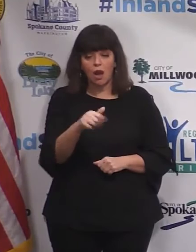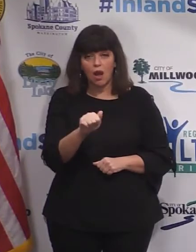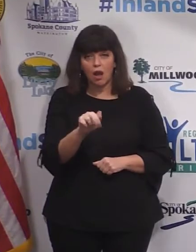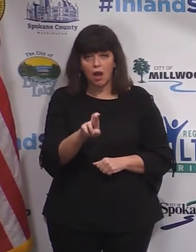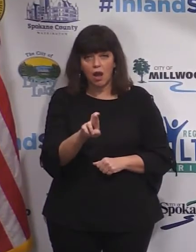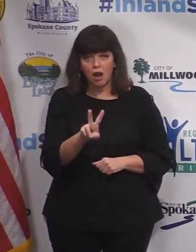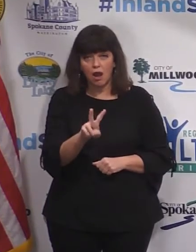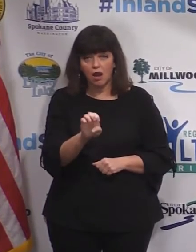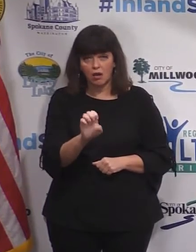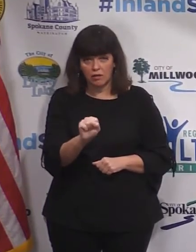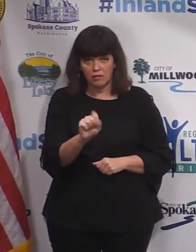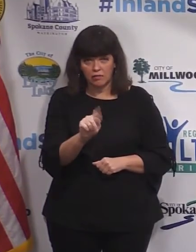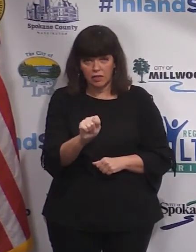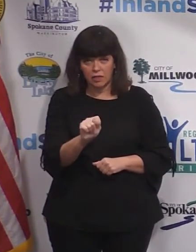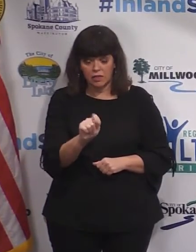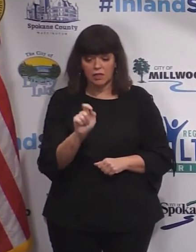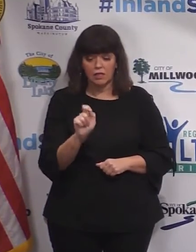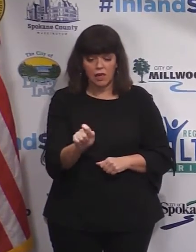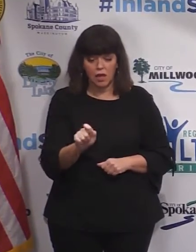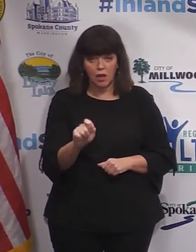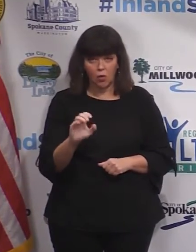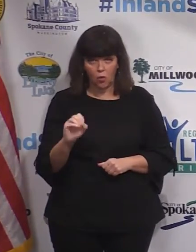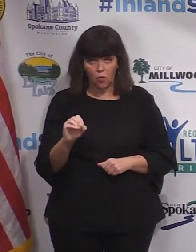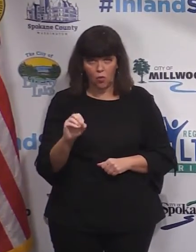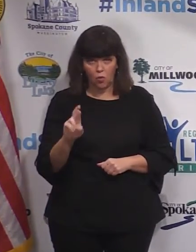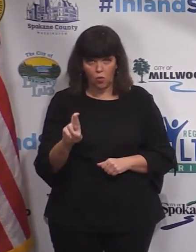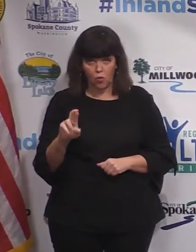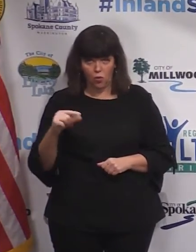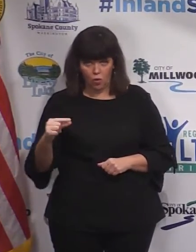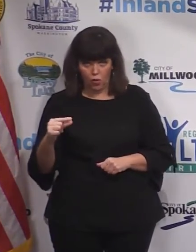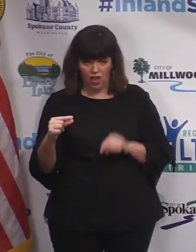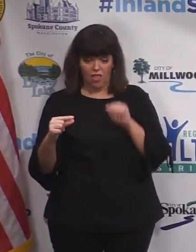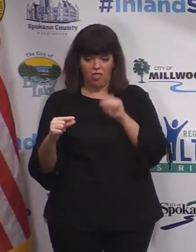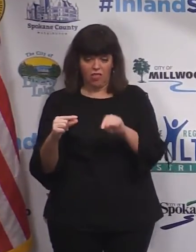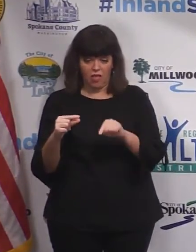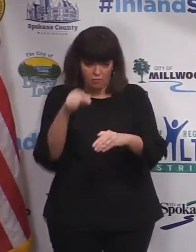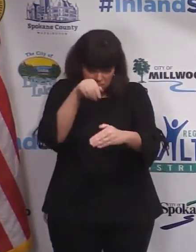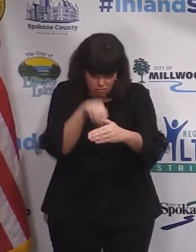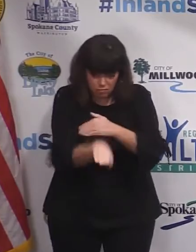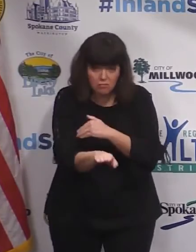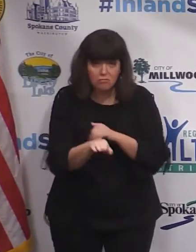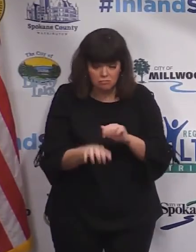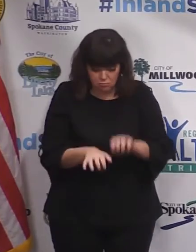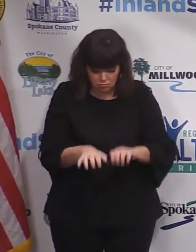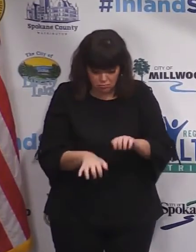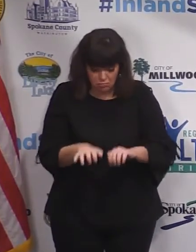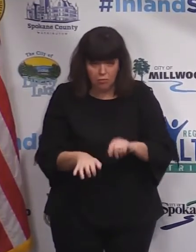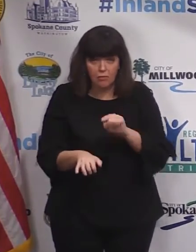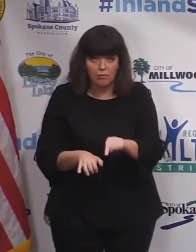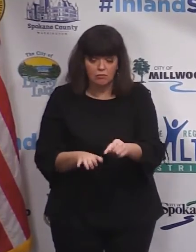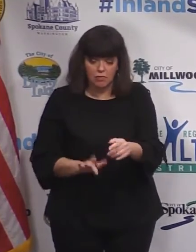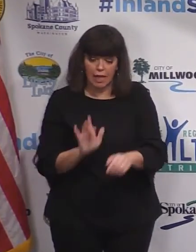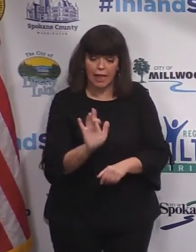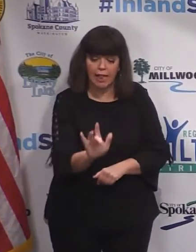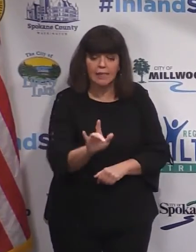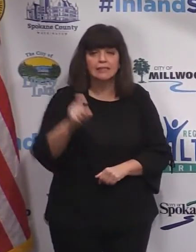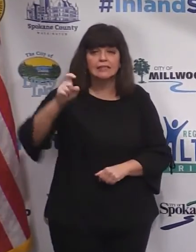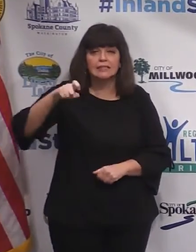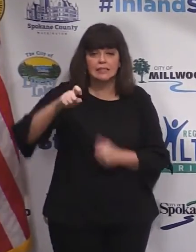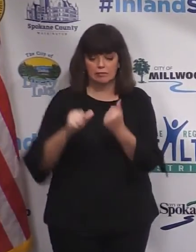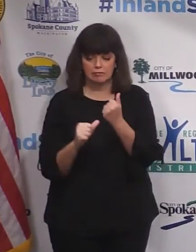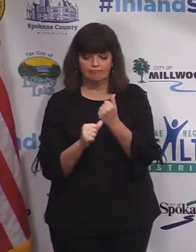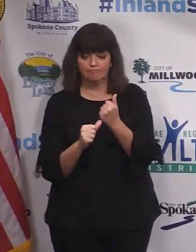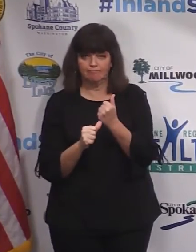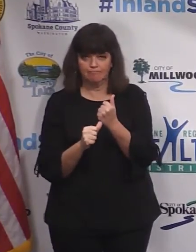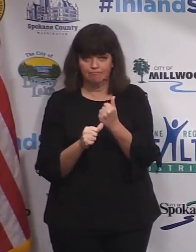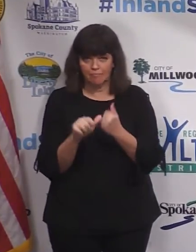I Need Food Assistance. I would also recommend signing up for basic food or SNAP benefits. Start there, and then